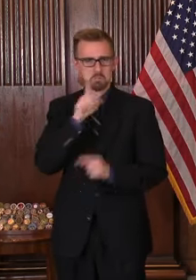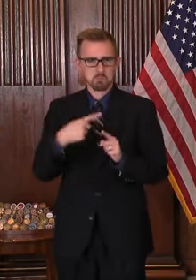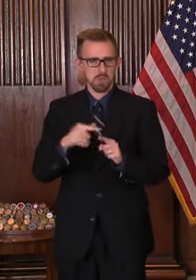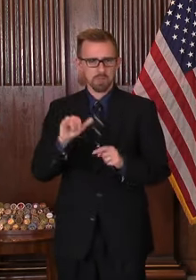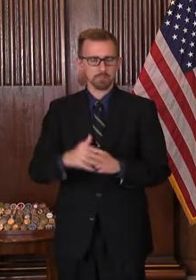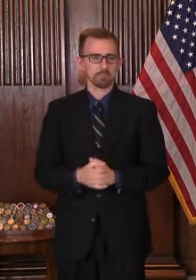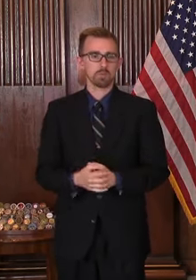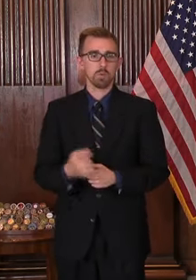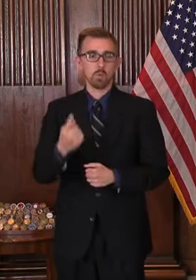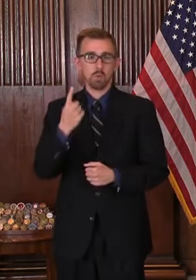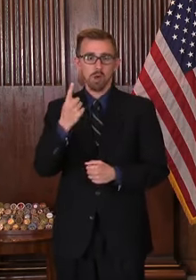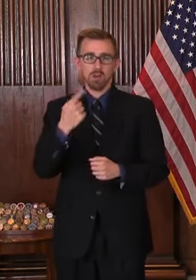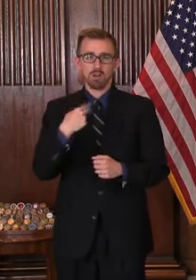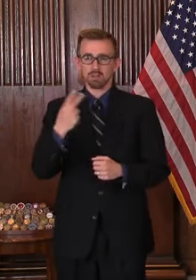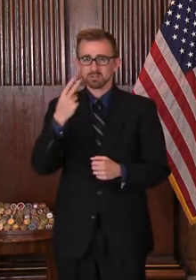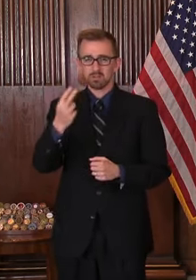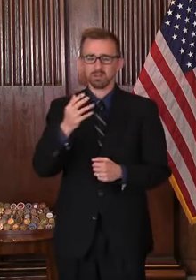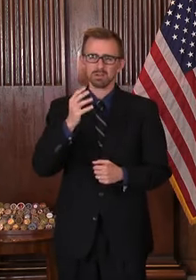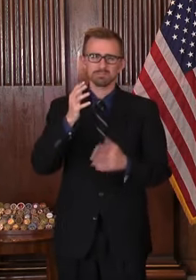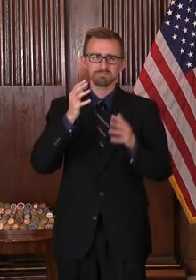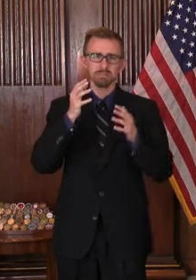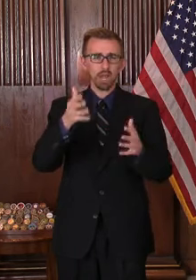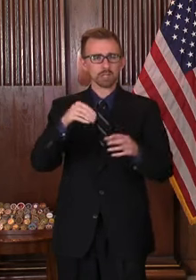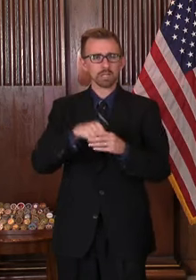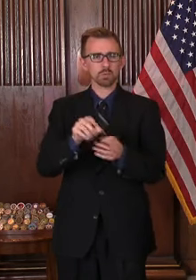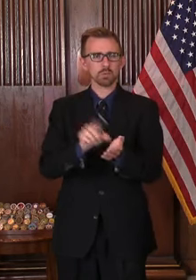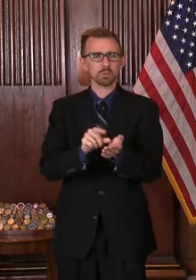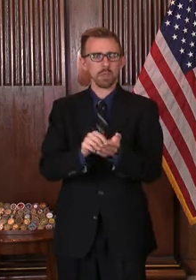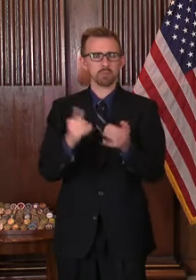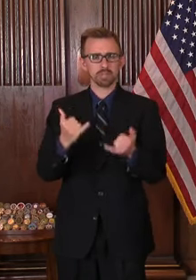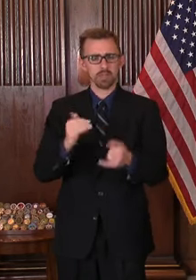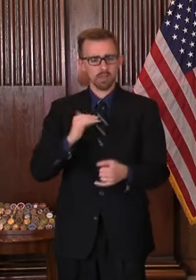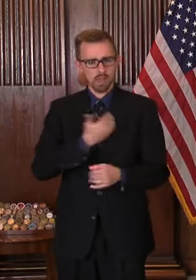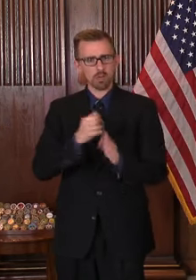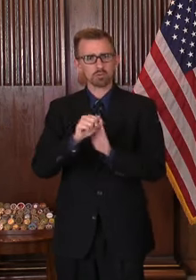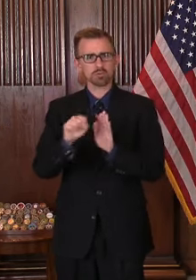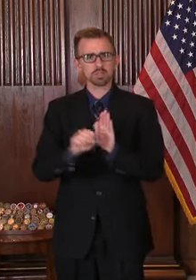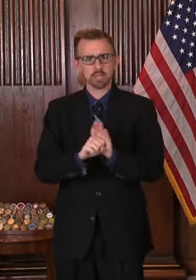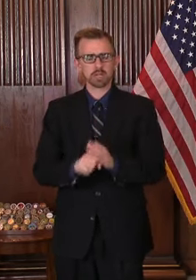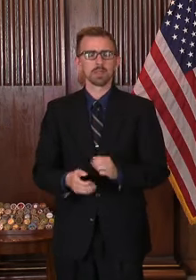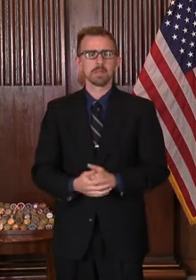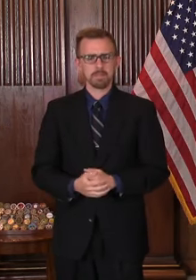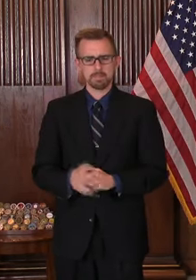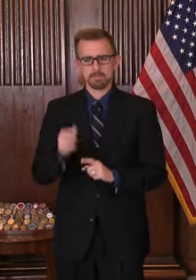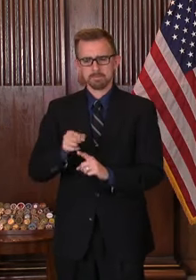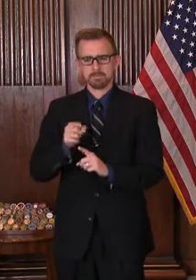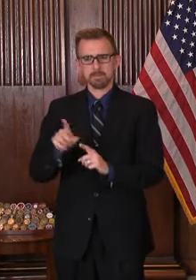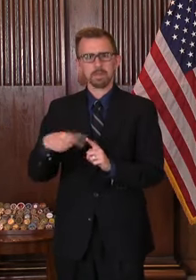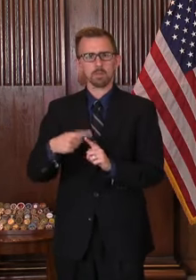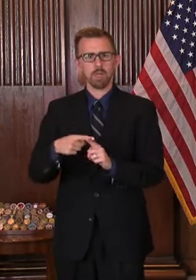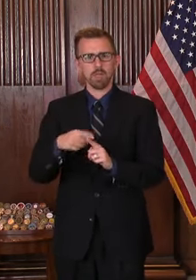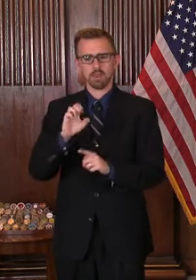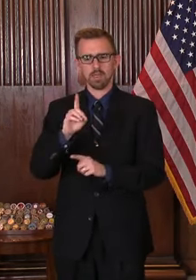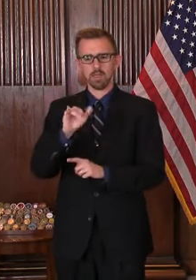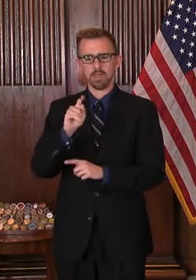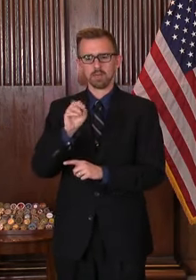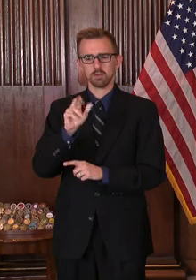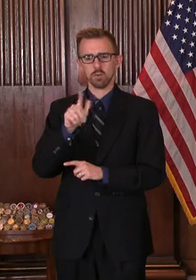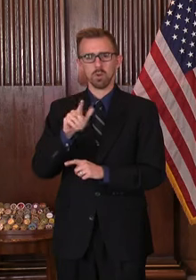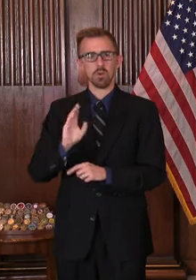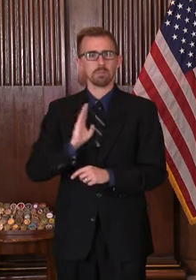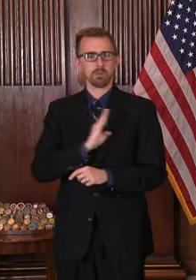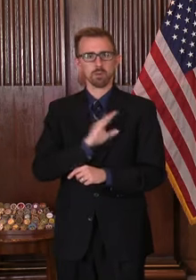But one of the most disgraceful things that was in a paper today in our state was when the editorial board of